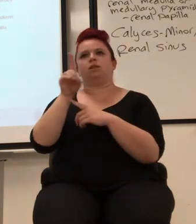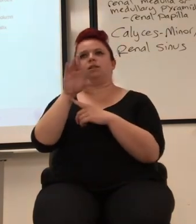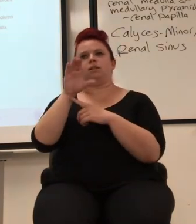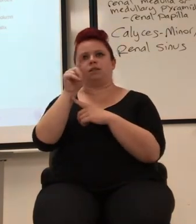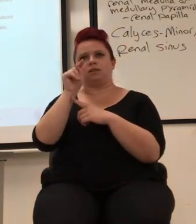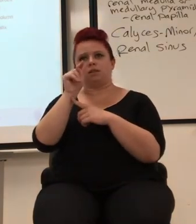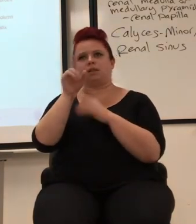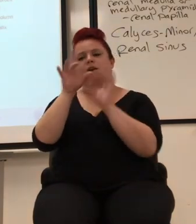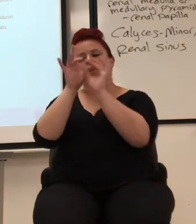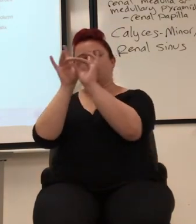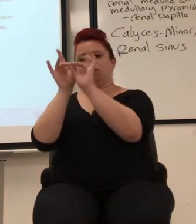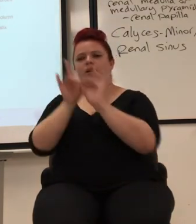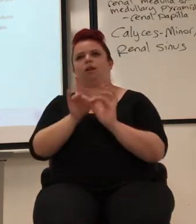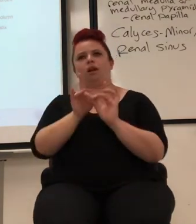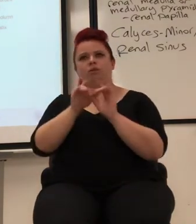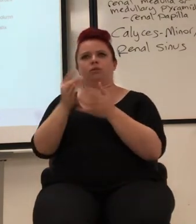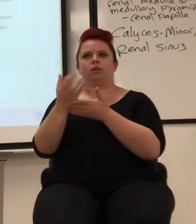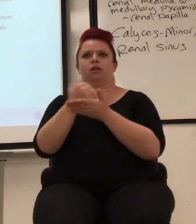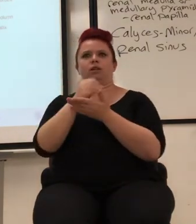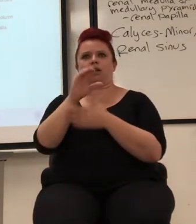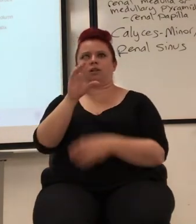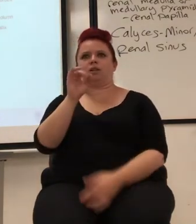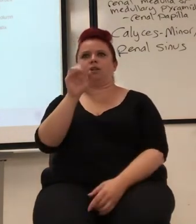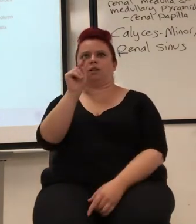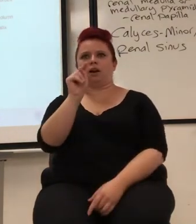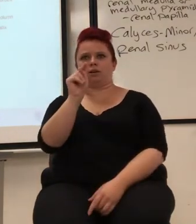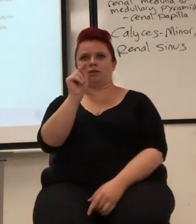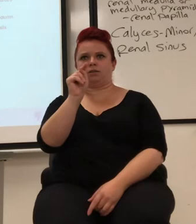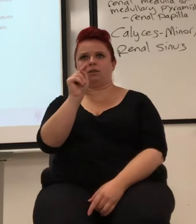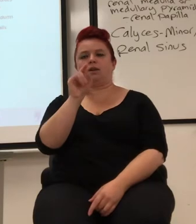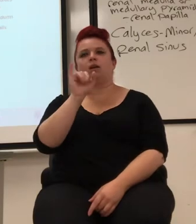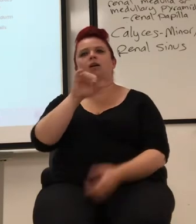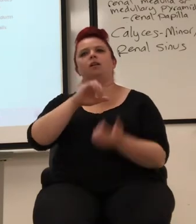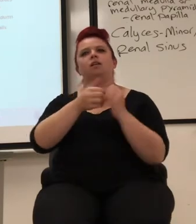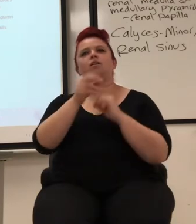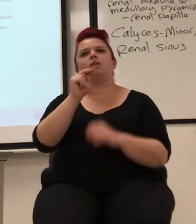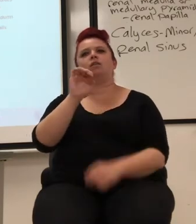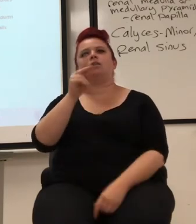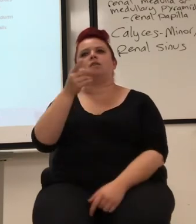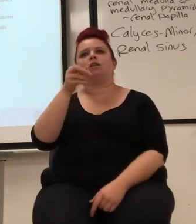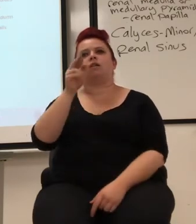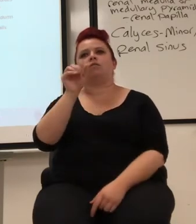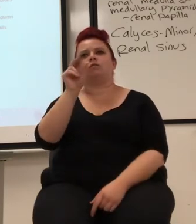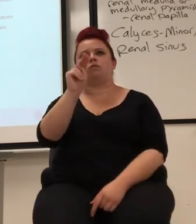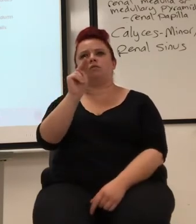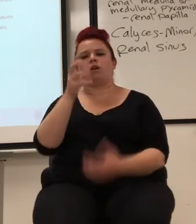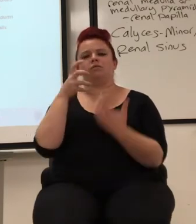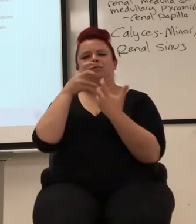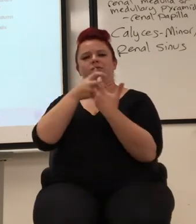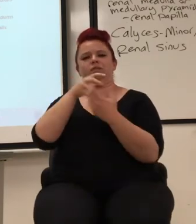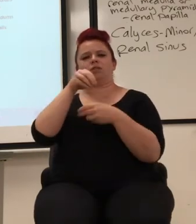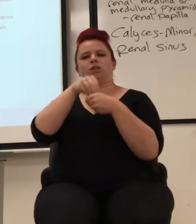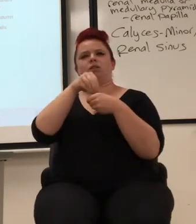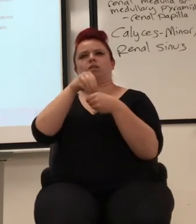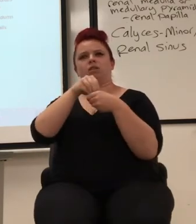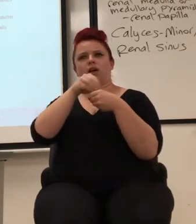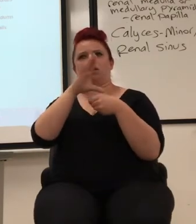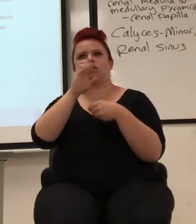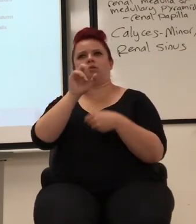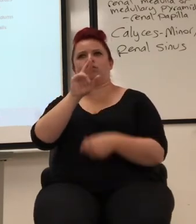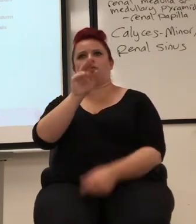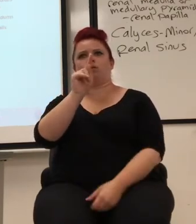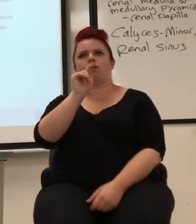tube. Well, anyways, that is how the nephron fits within the